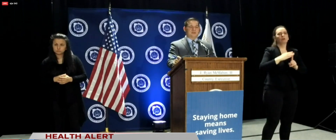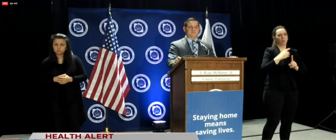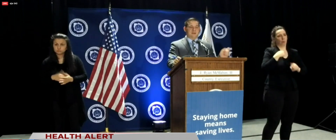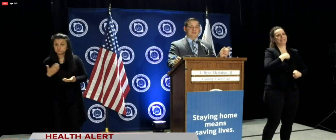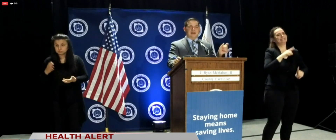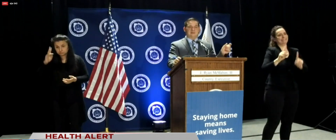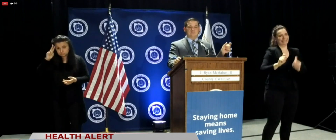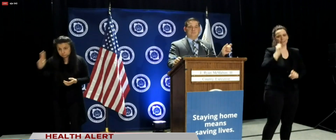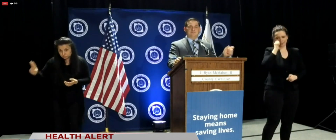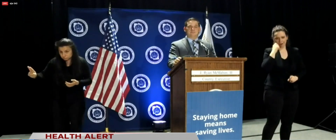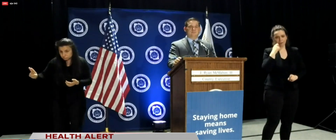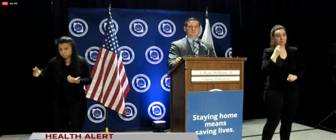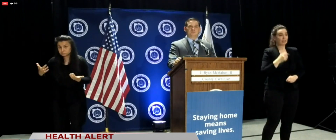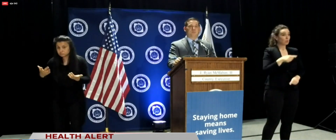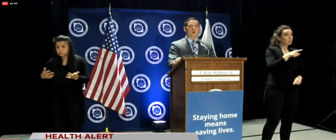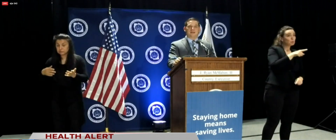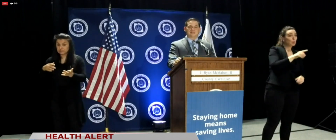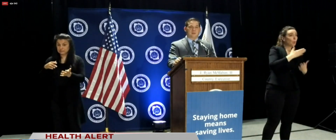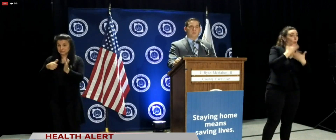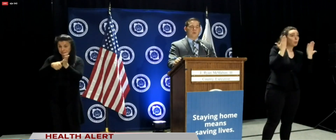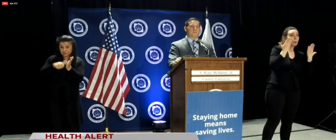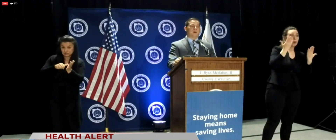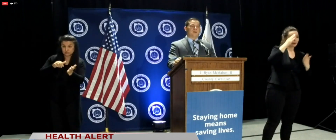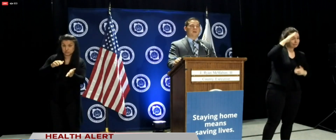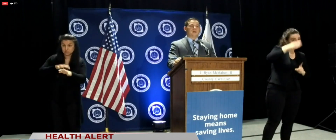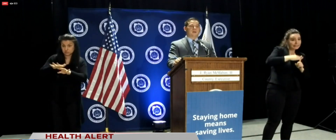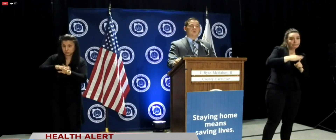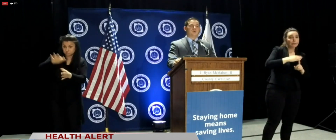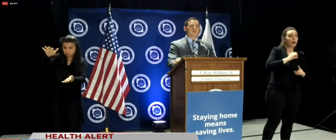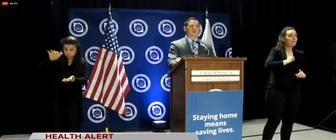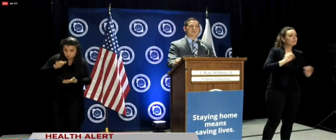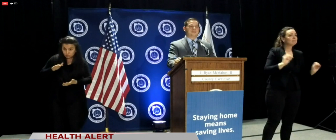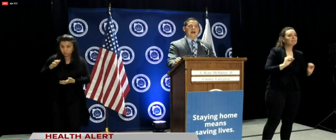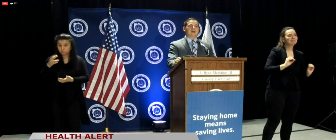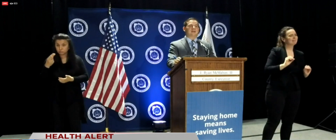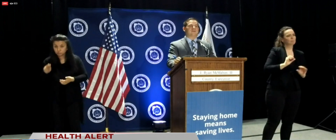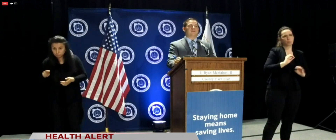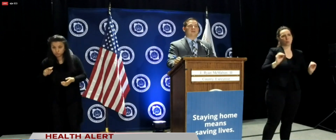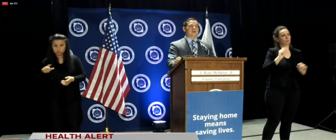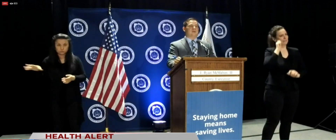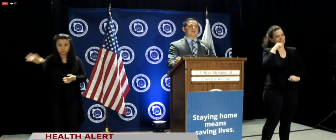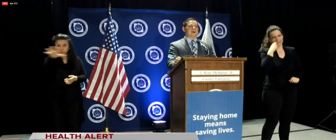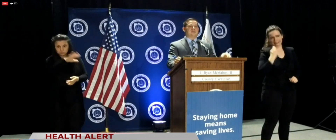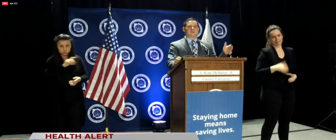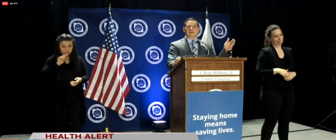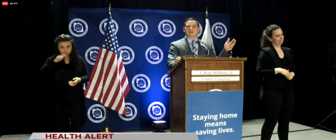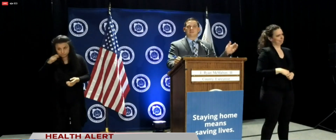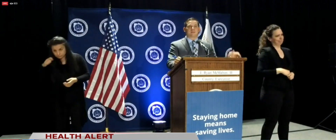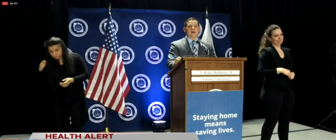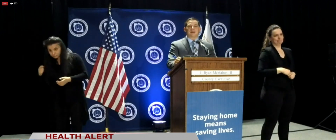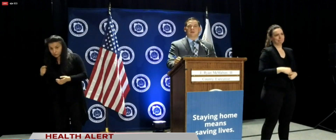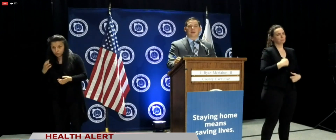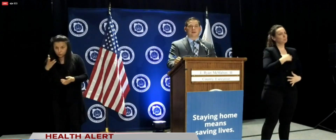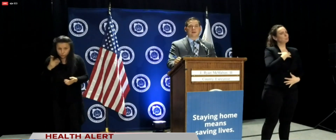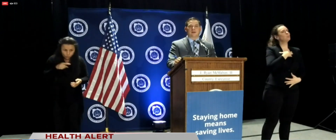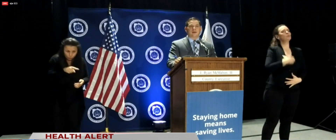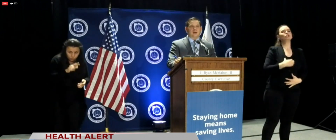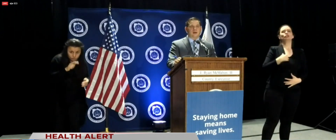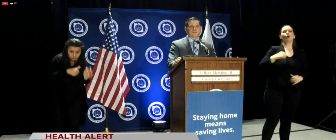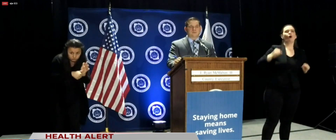we'll hit that point at some point, but how do you figure out who to test who's asymptomatic,